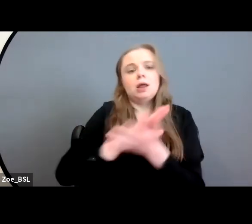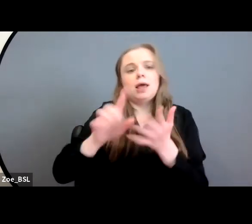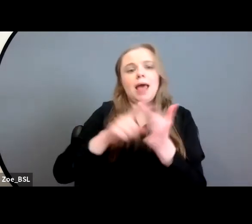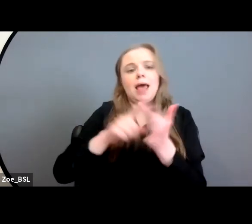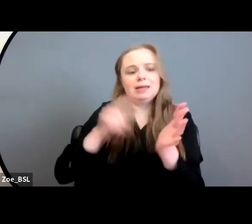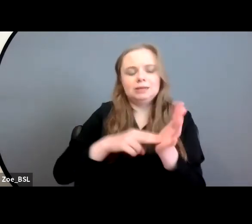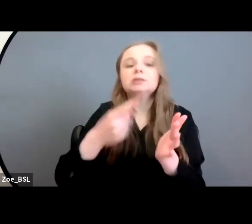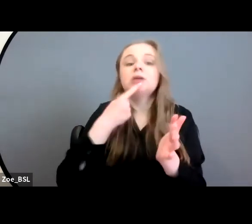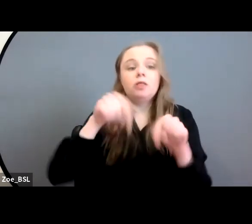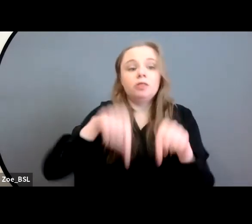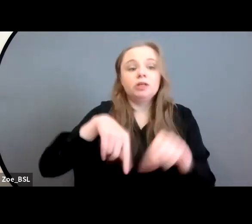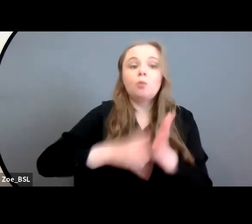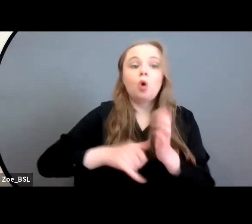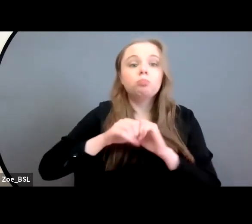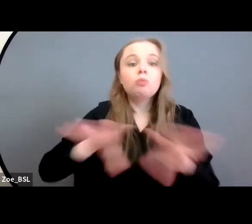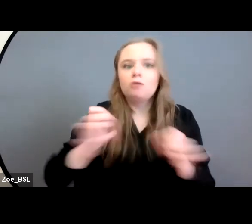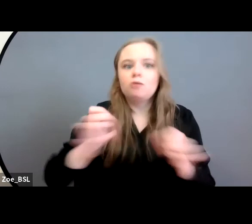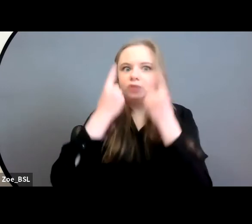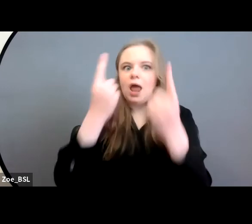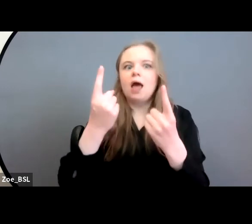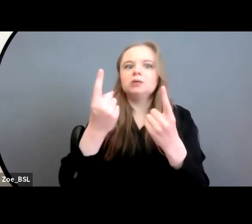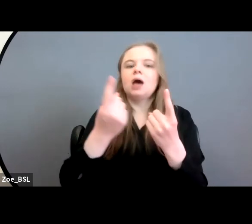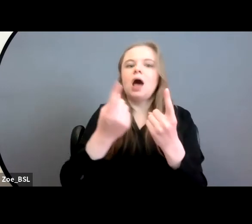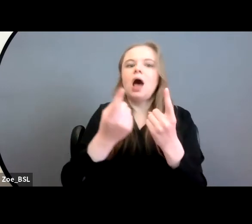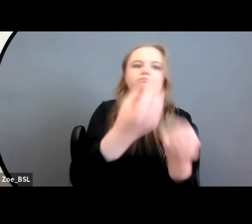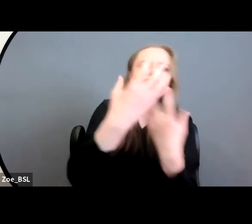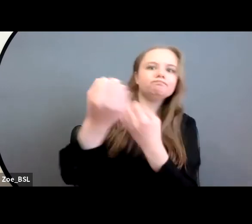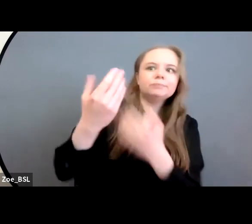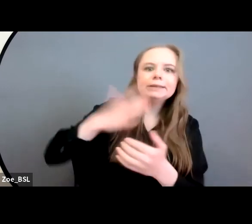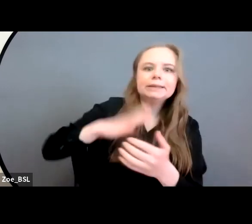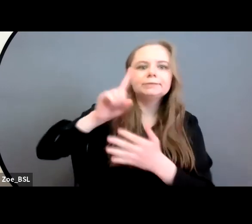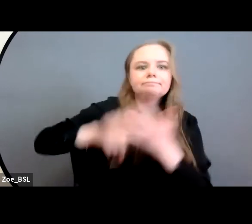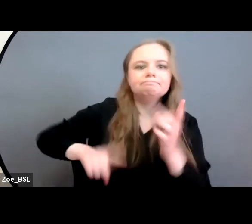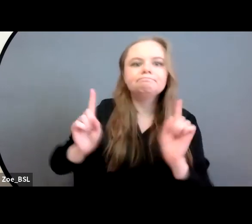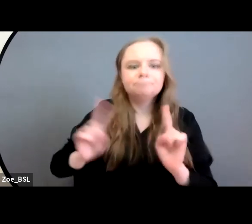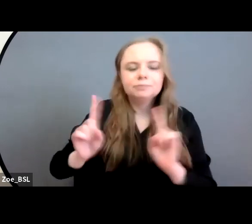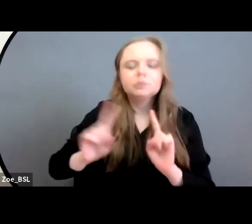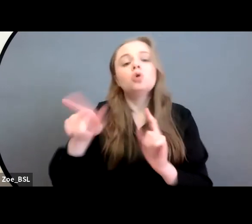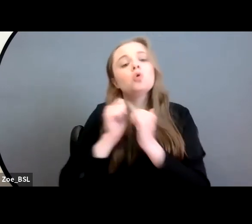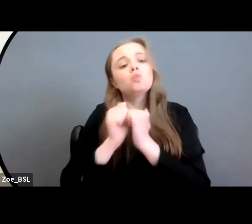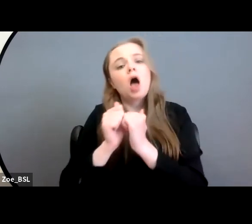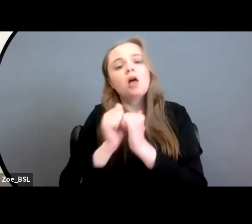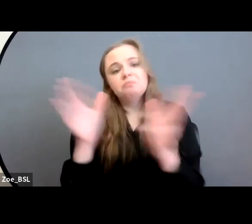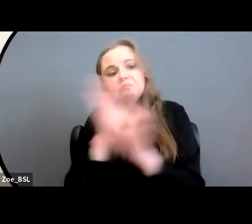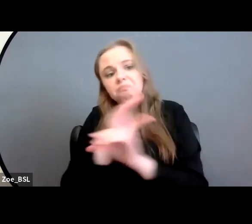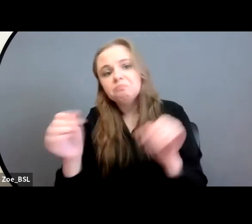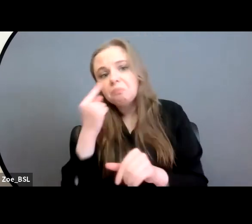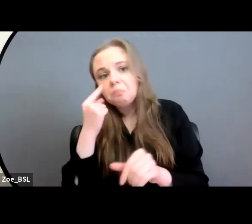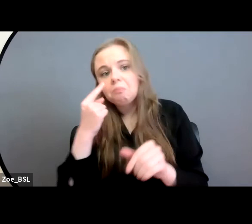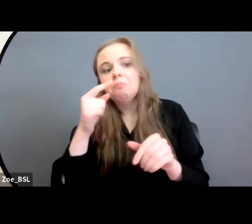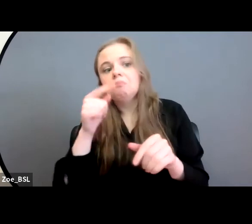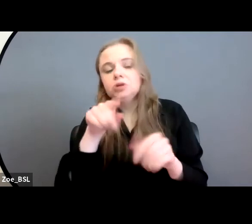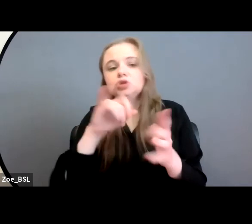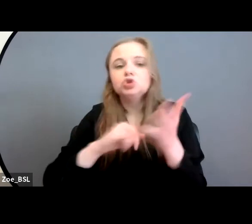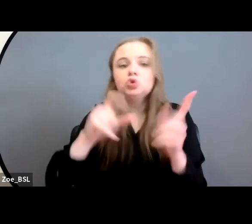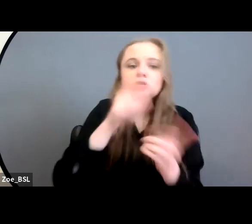what some of the needs are as well. So do keep an eye across kind of the GDI Hub and also the Snowdon Trust for kind of updates